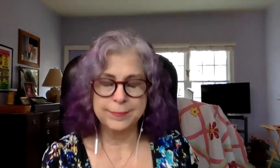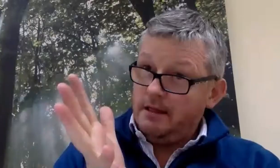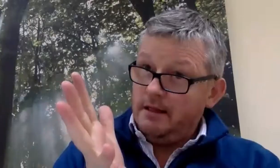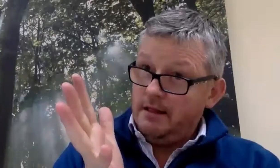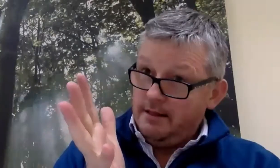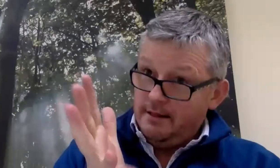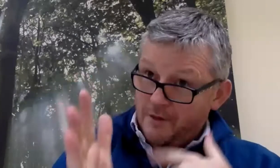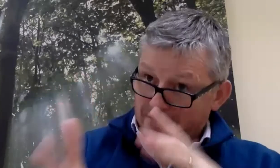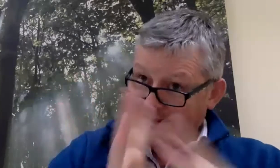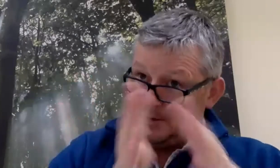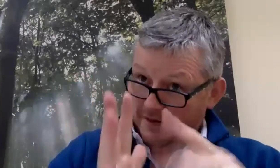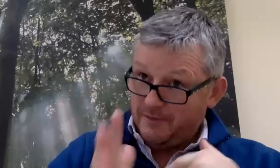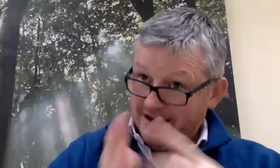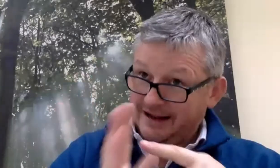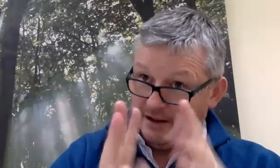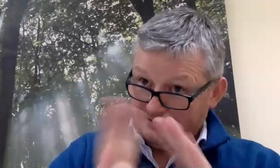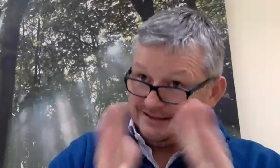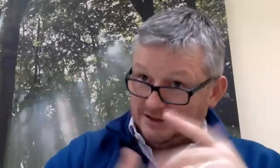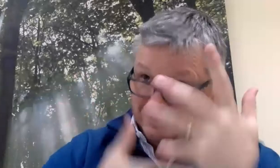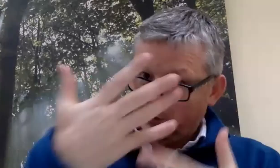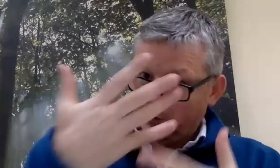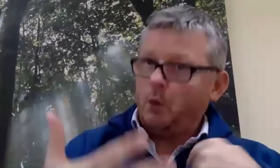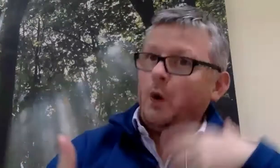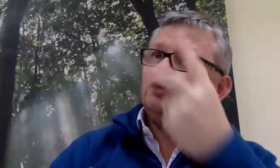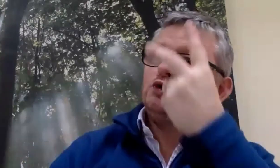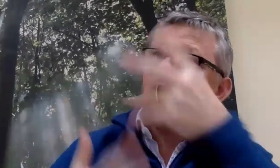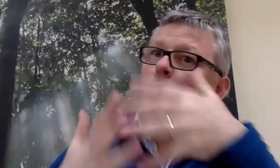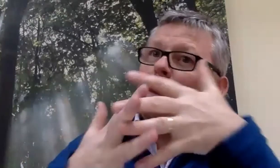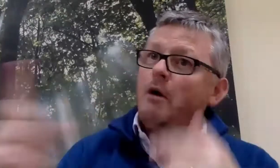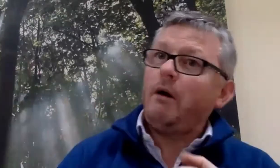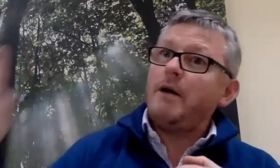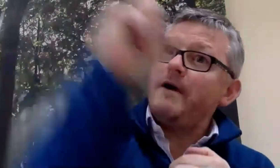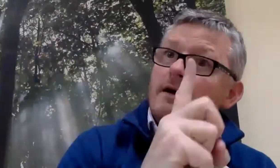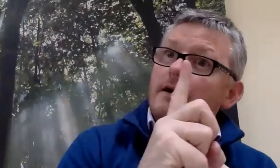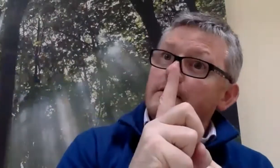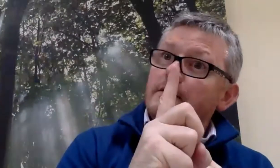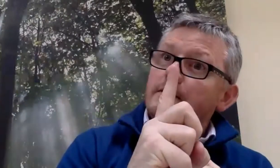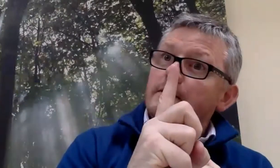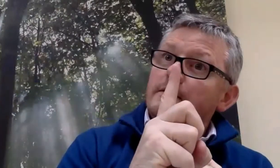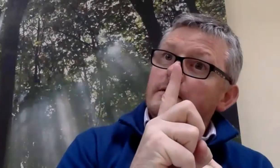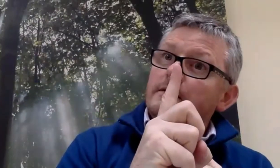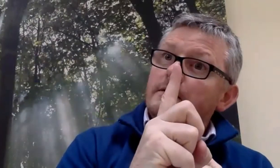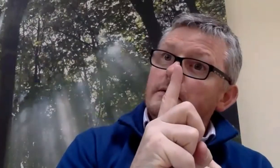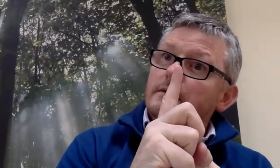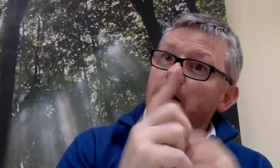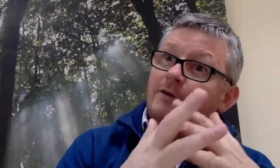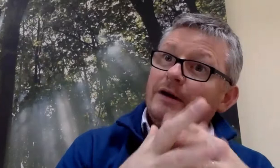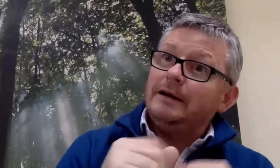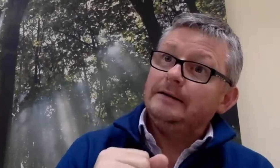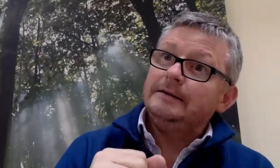So for example, we have produced Science Stories, which I mentioned to you earlier on, and we delivered that on our app in